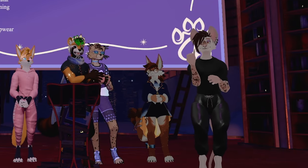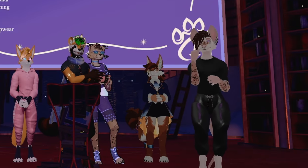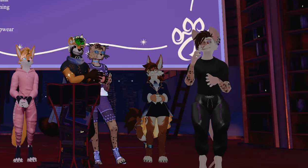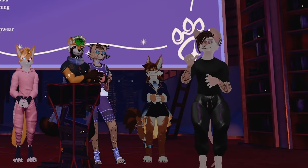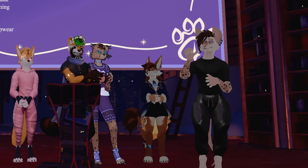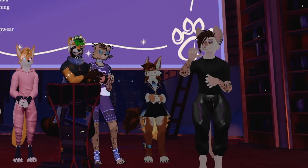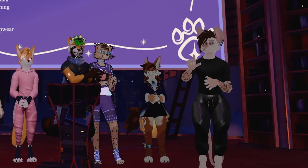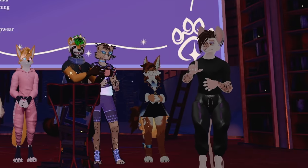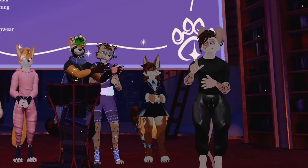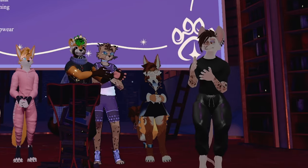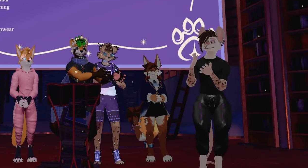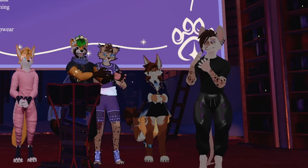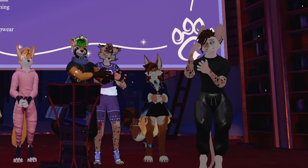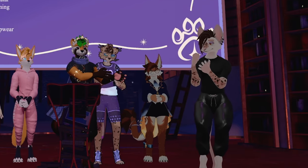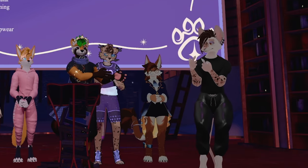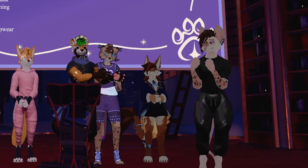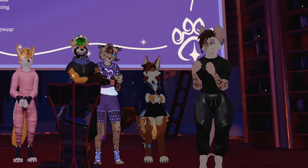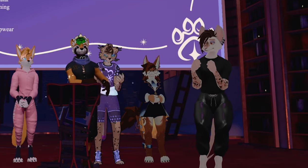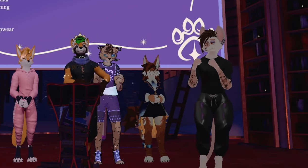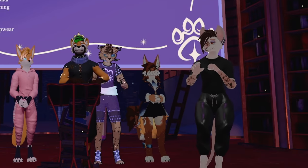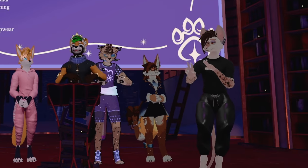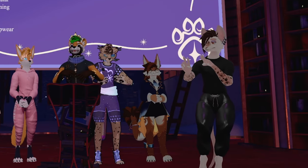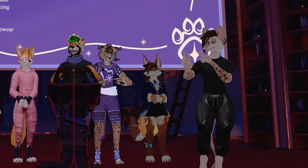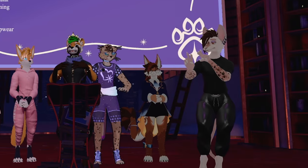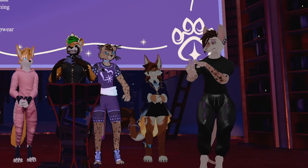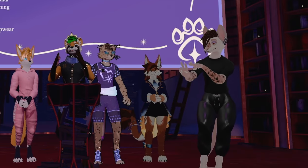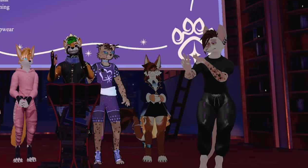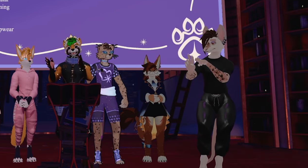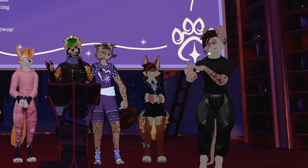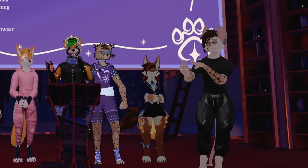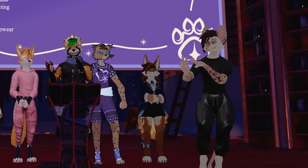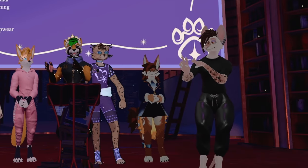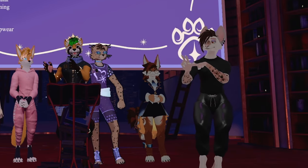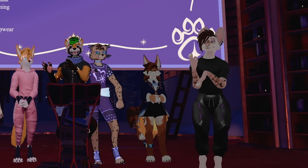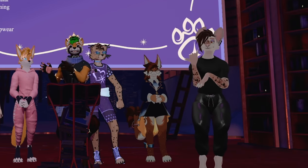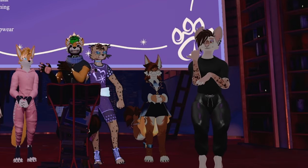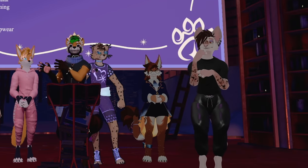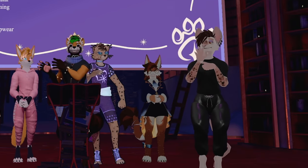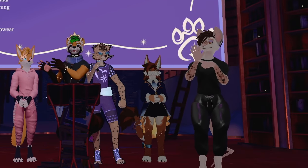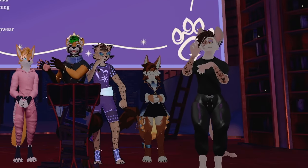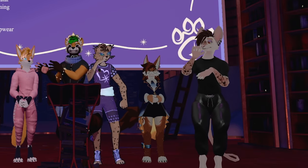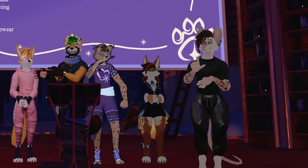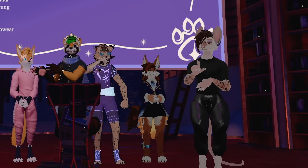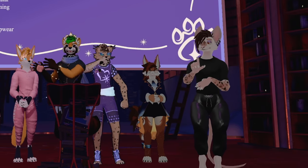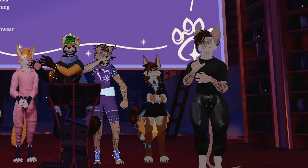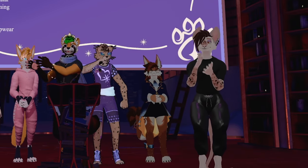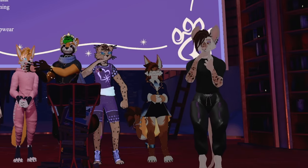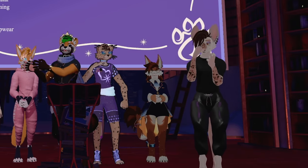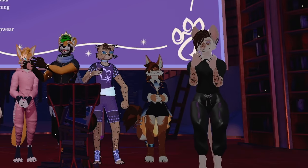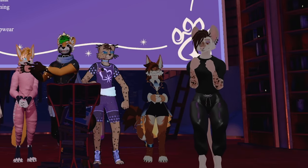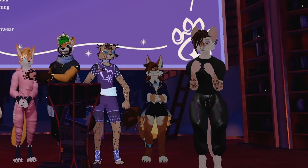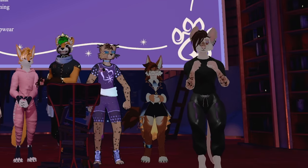watching Zaid and Merc. And if you're wanting to learn BSL, British Sign Language, watch Avenue, Bork, and